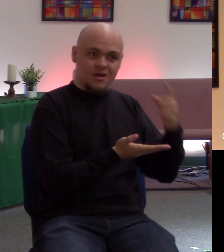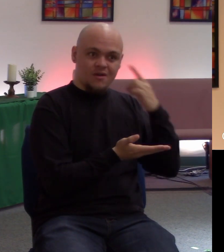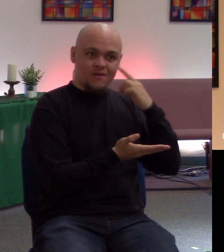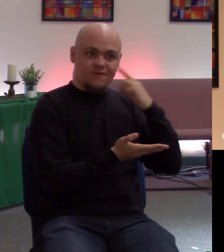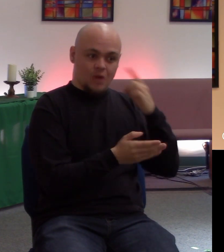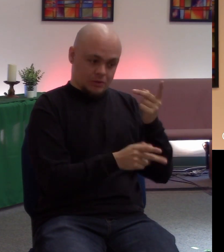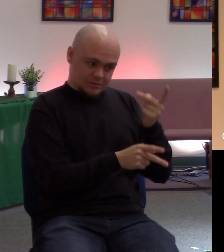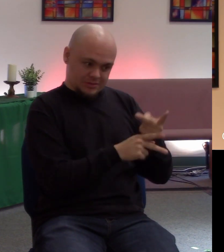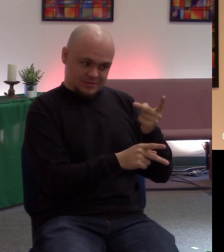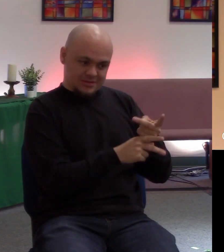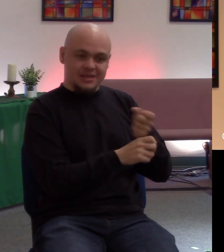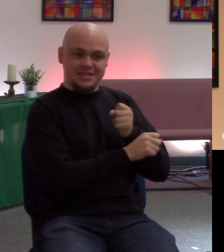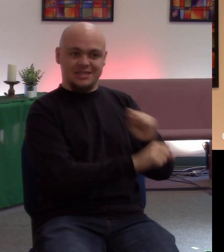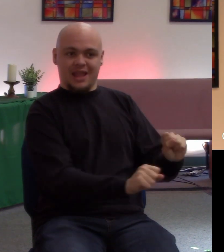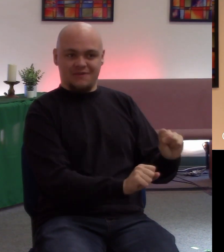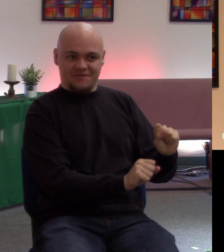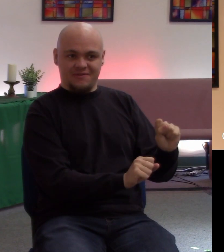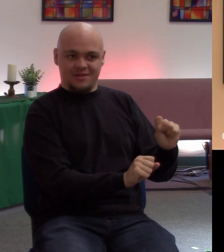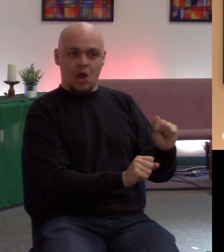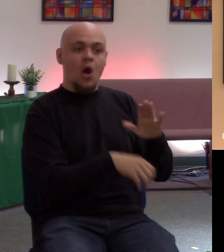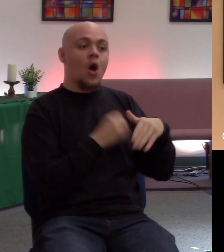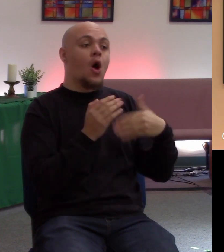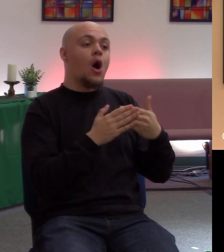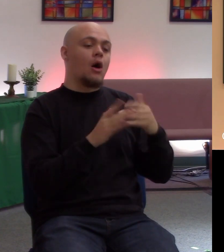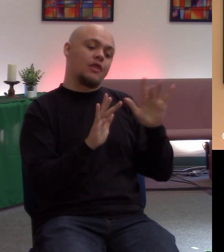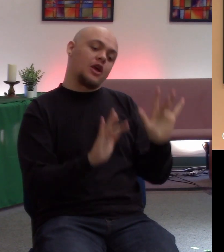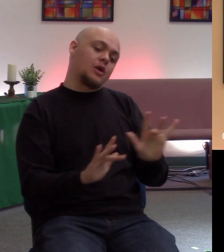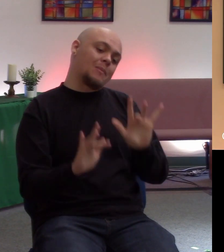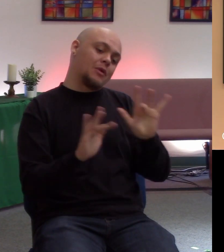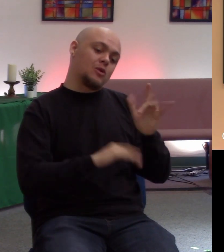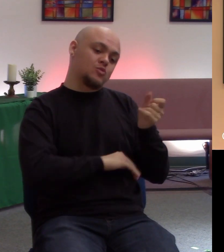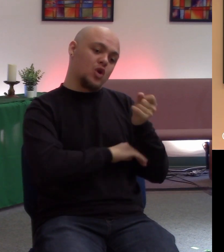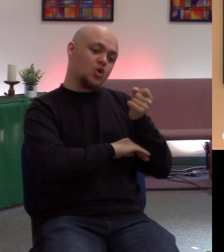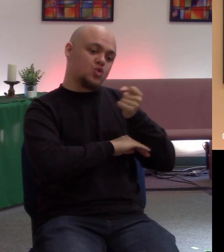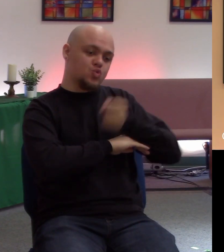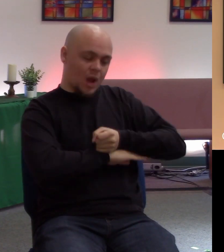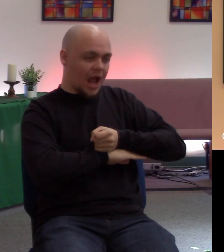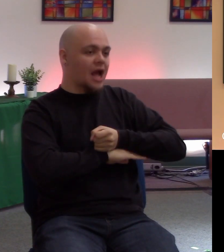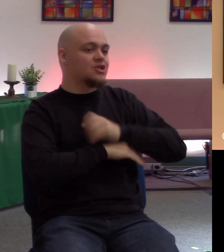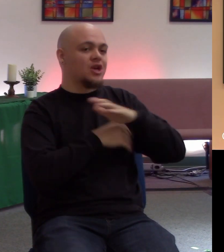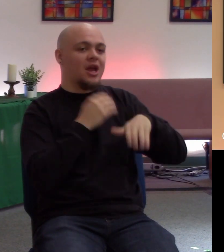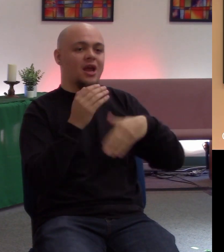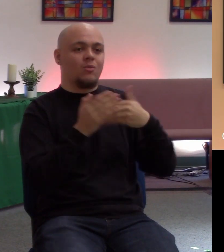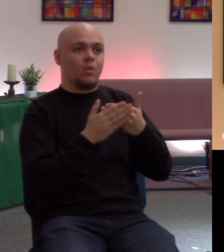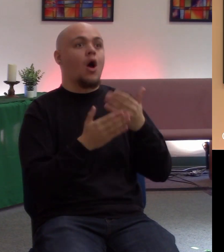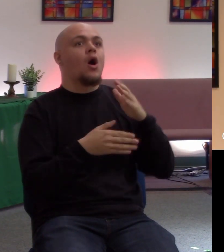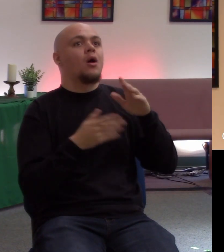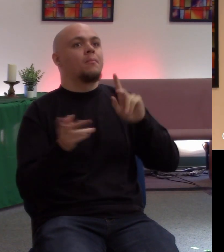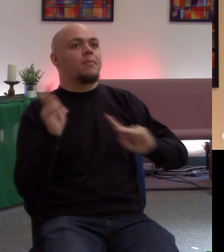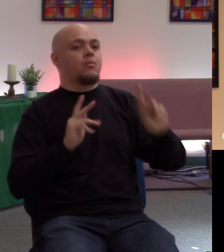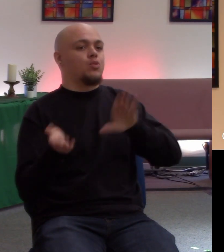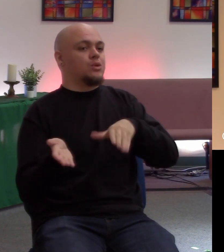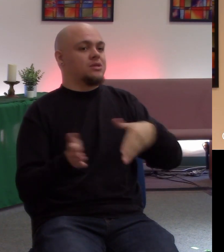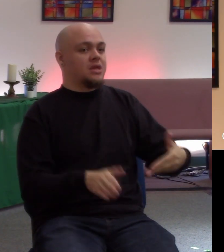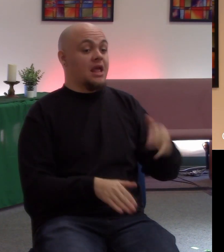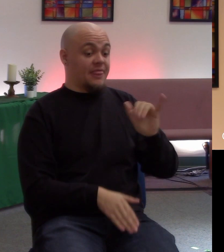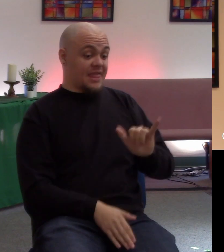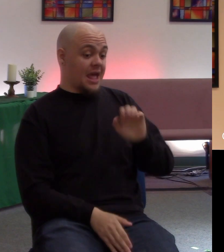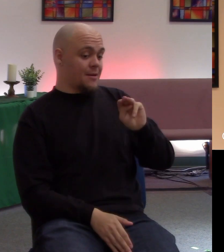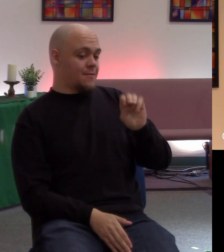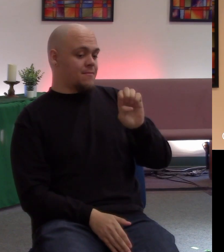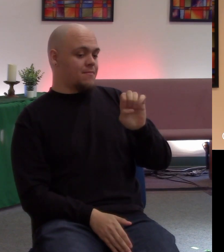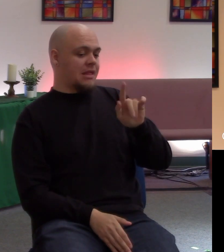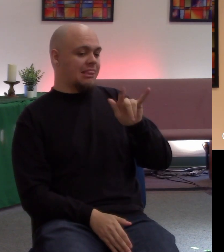you crazy, right? Supposedly all the computers were going to crash and everything. We're all going to die. But that, again, that kind of